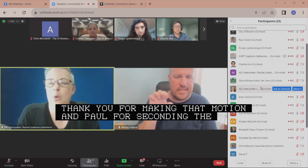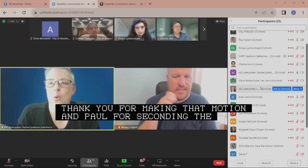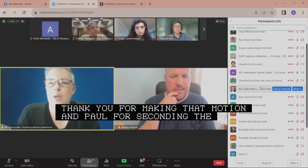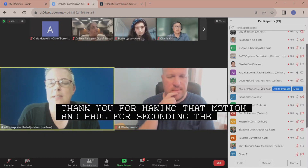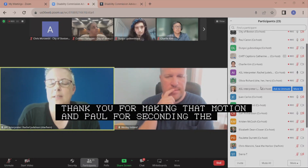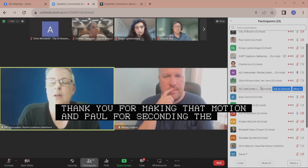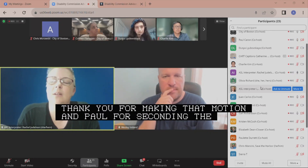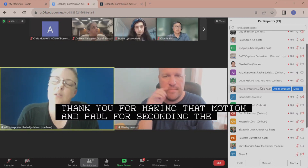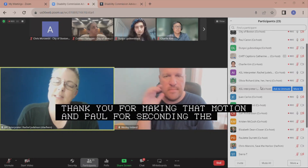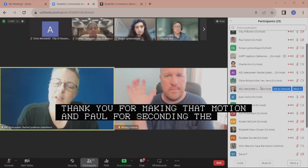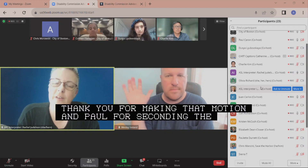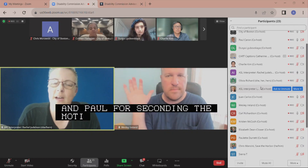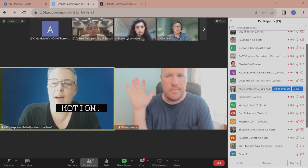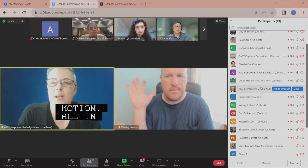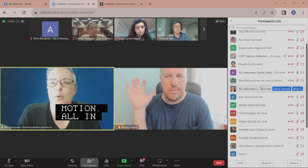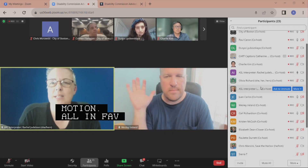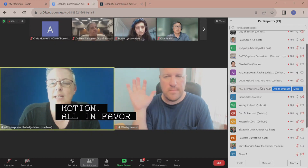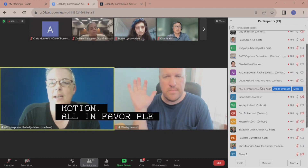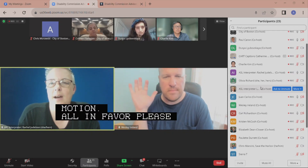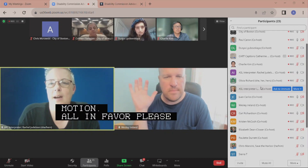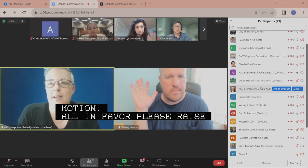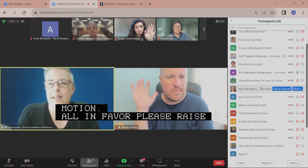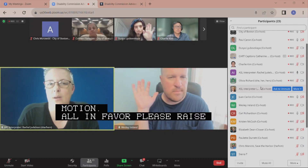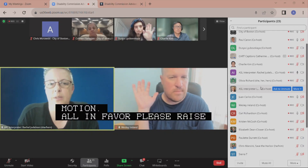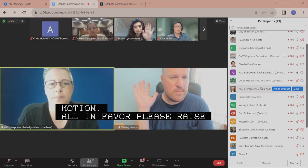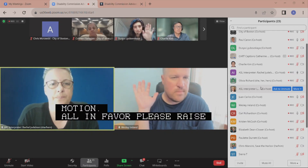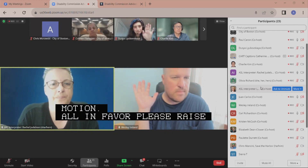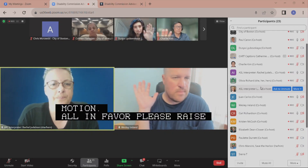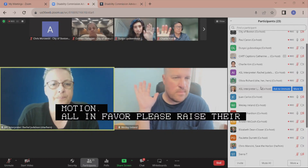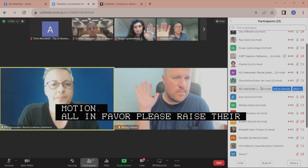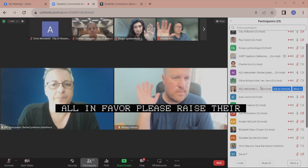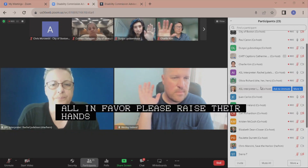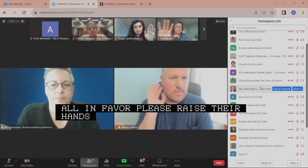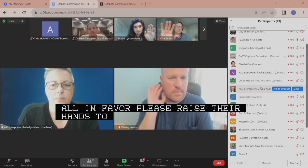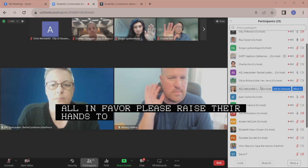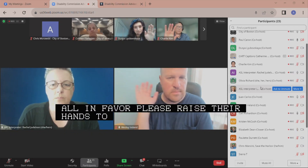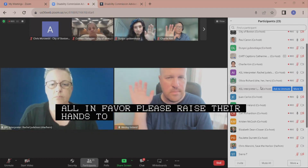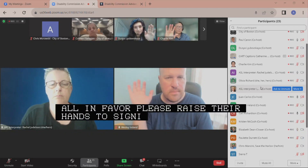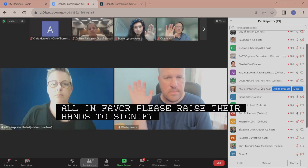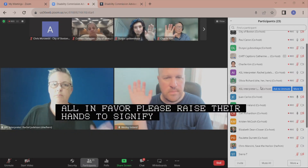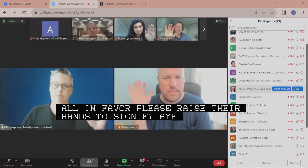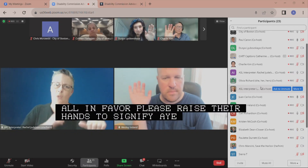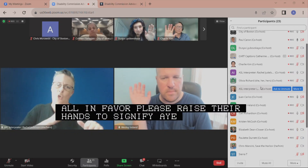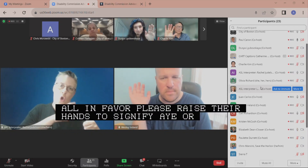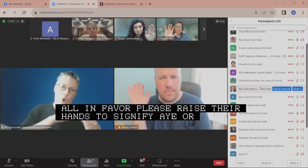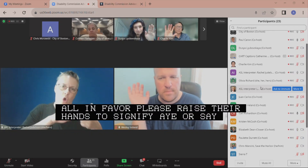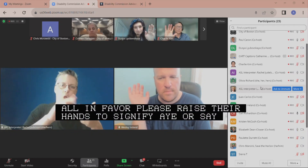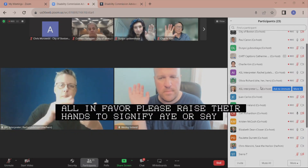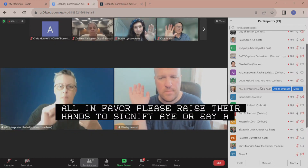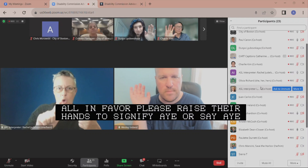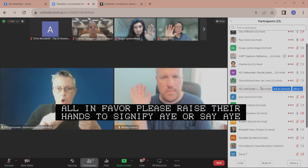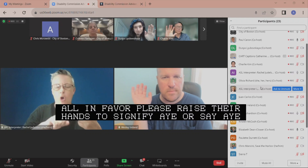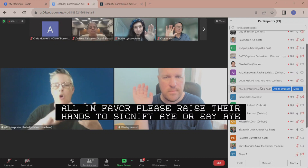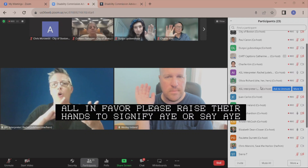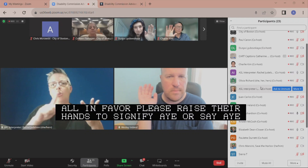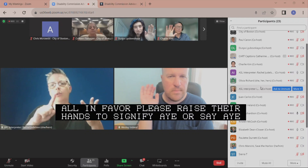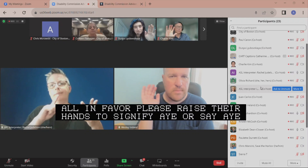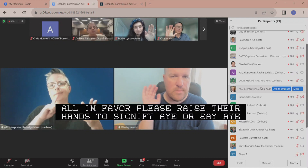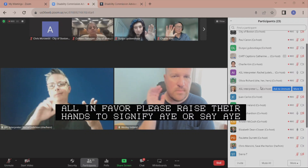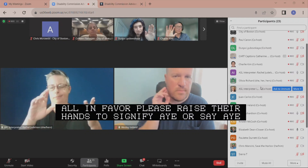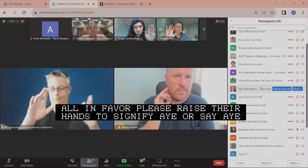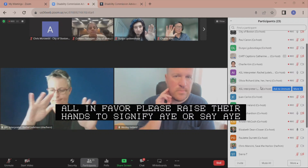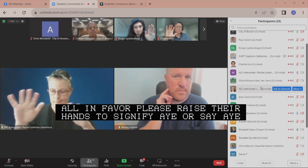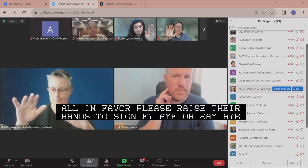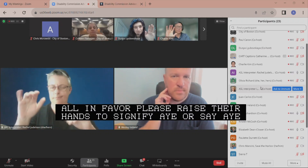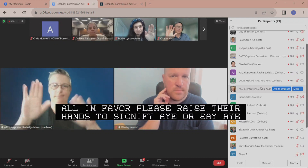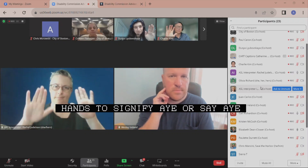hand or to signify aye or say aye aloud. Aye. Aye. Aye. Aye.